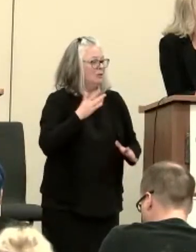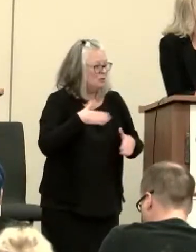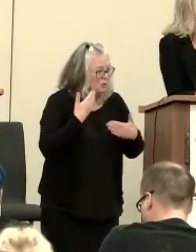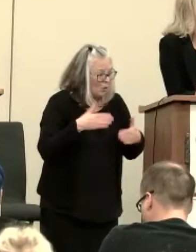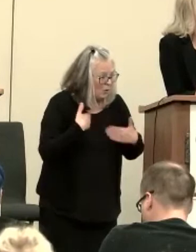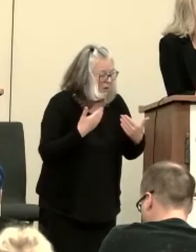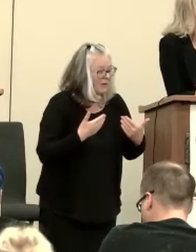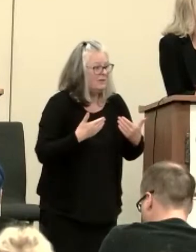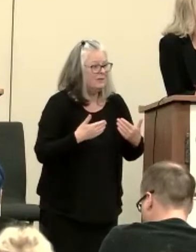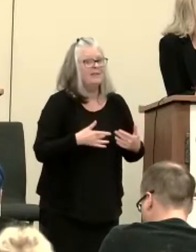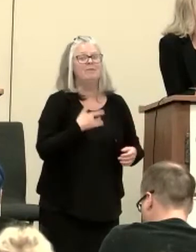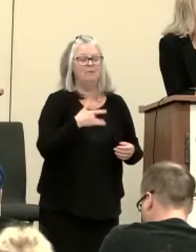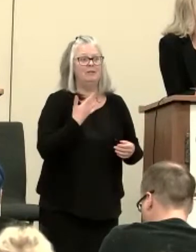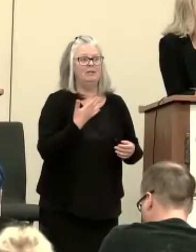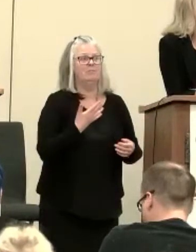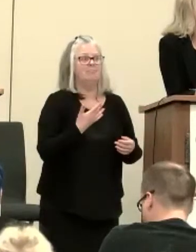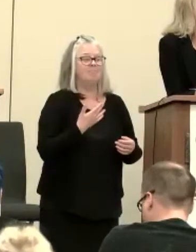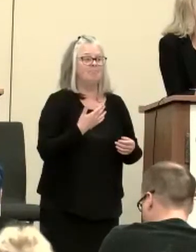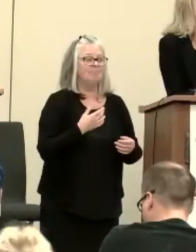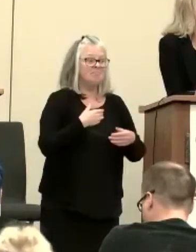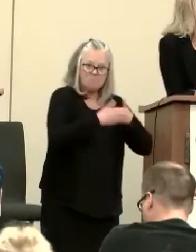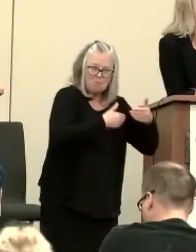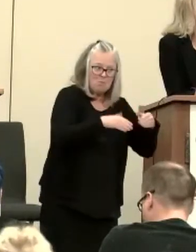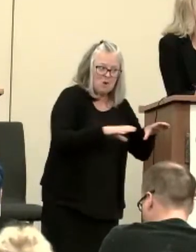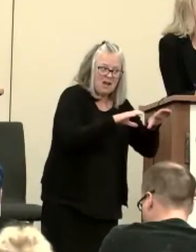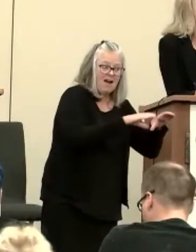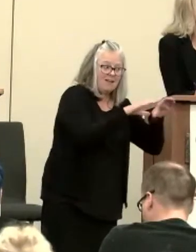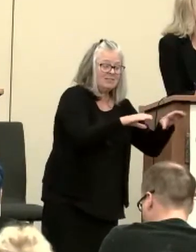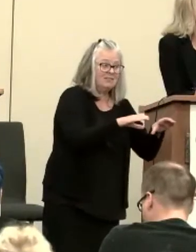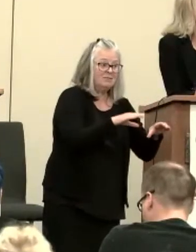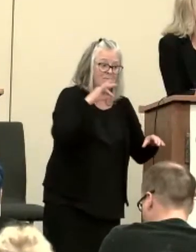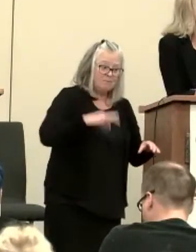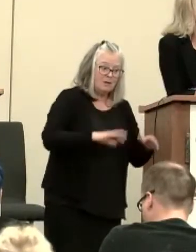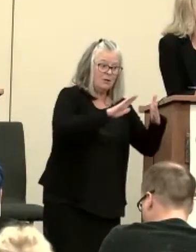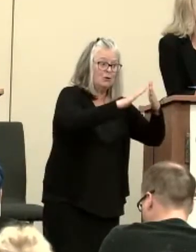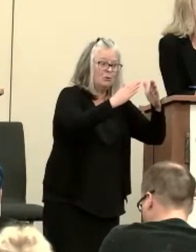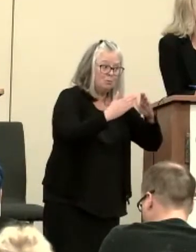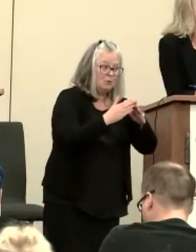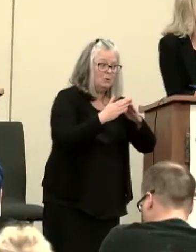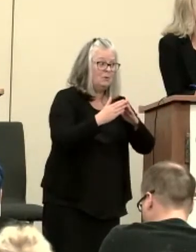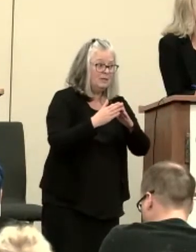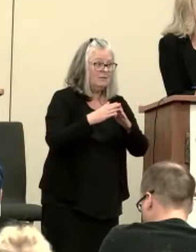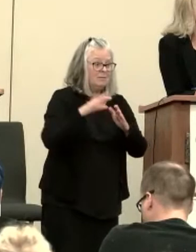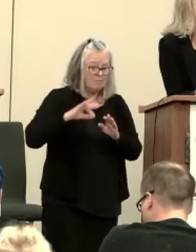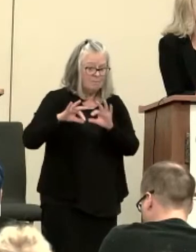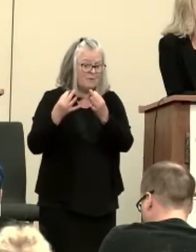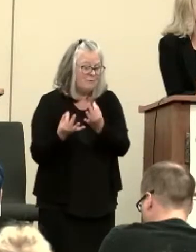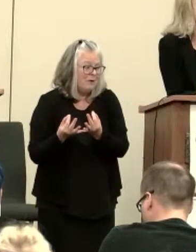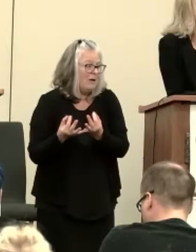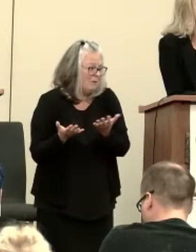joy, a sense of being productive in our communities and in our families.